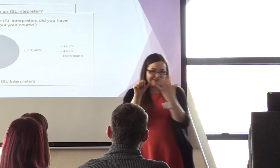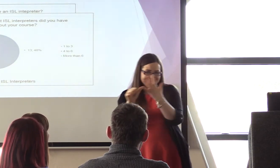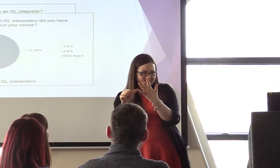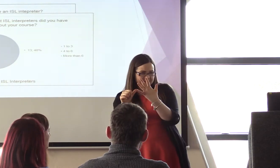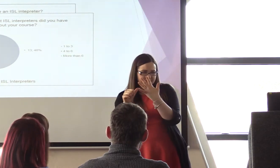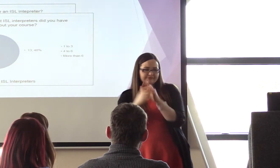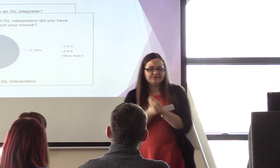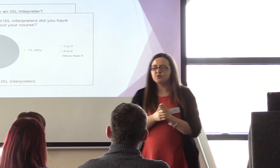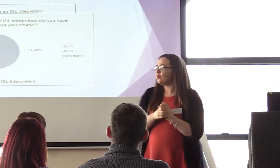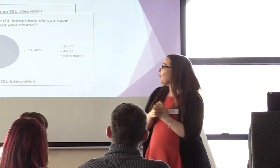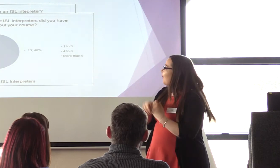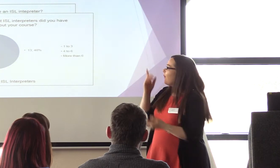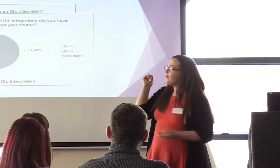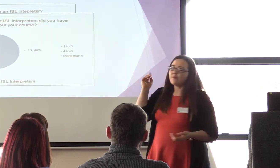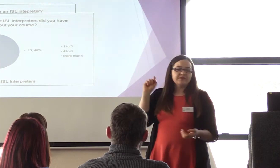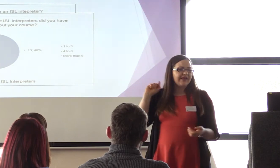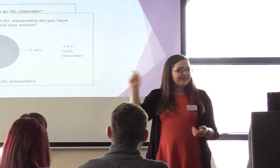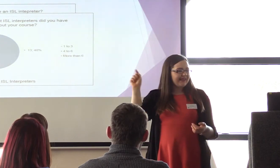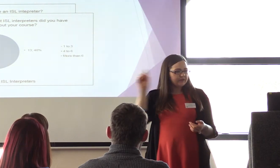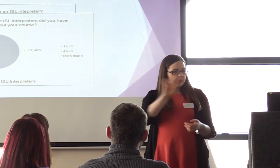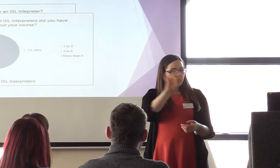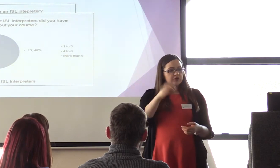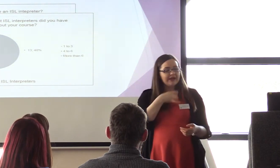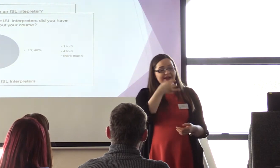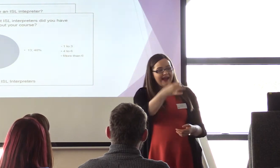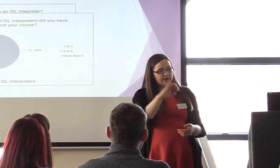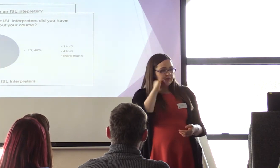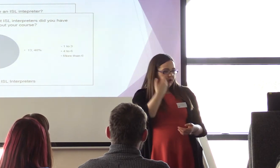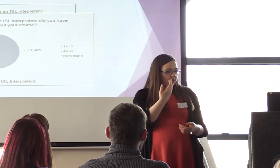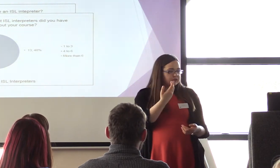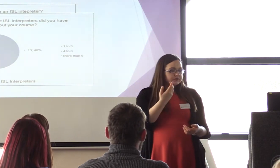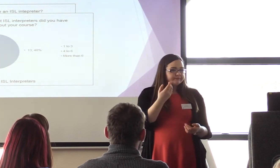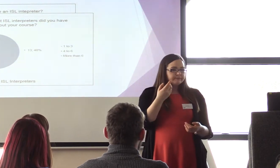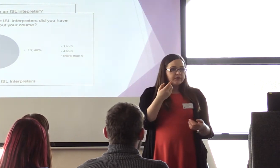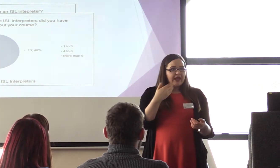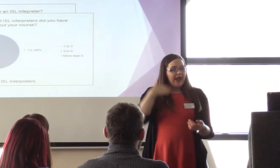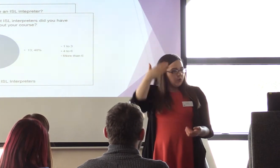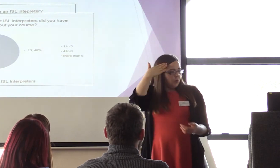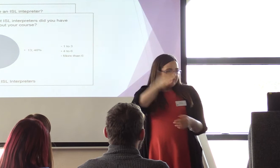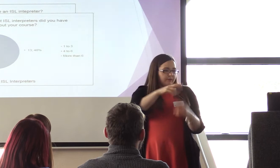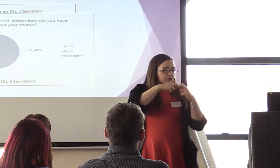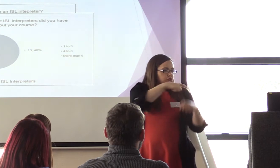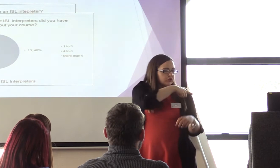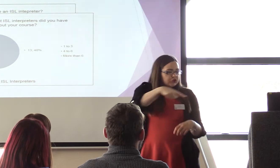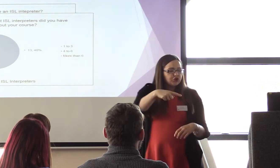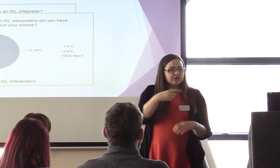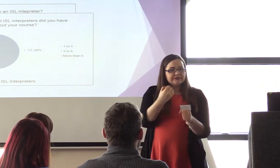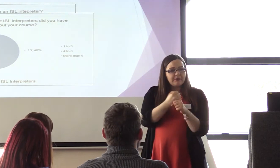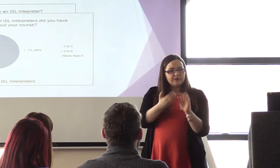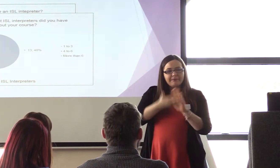they used more than 6 interpreters throughout the course. That's a significant question, and the reason I asked is because I